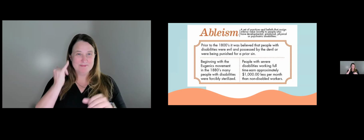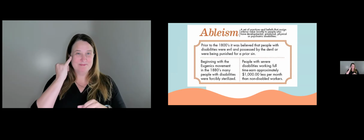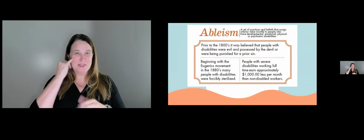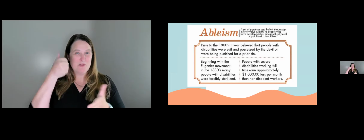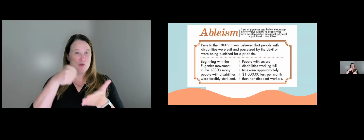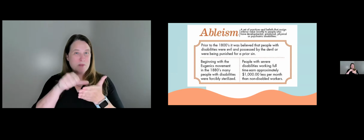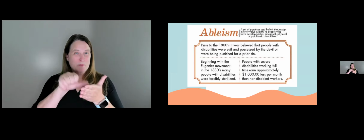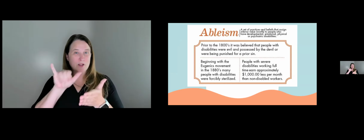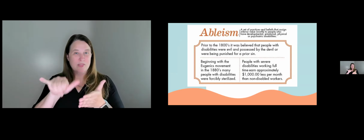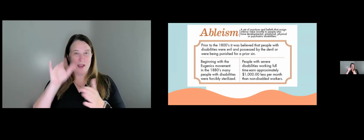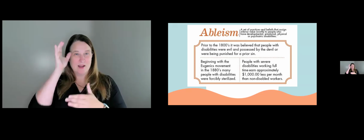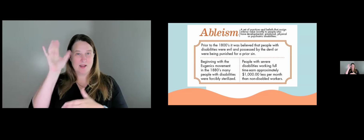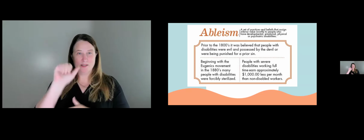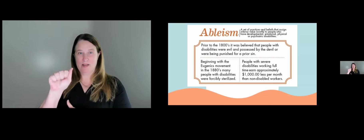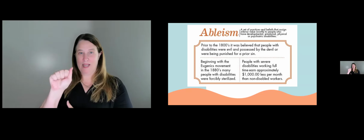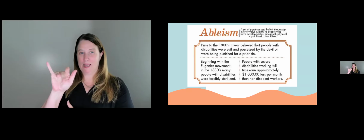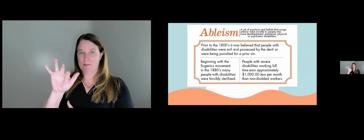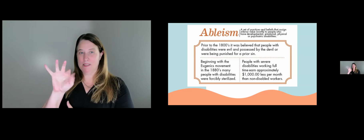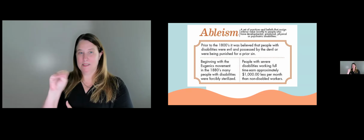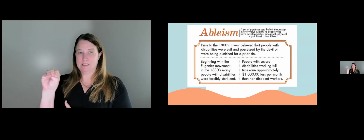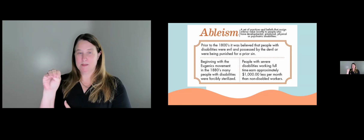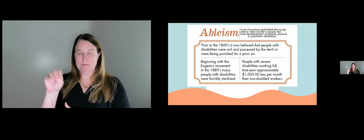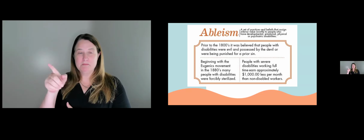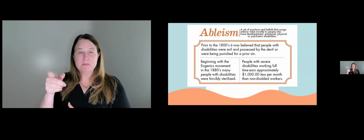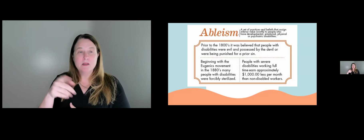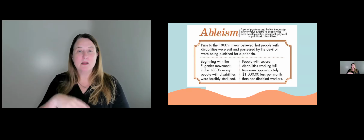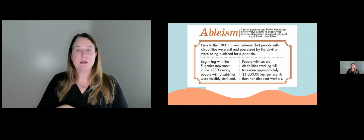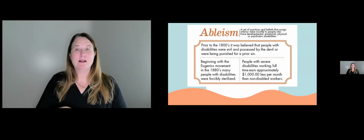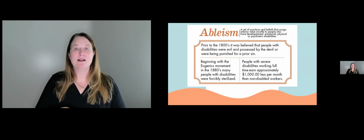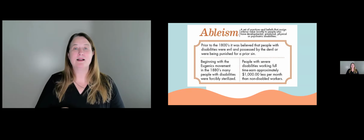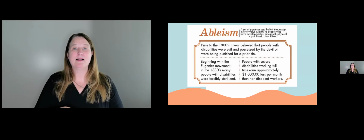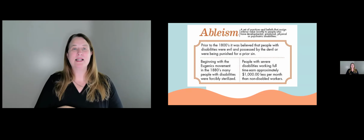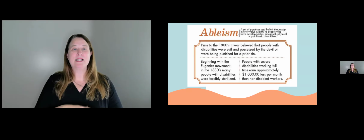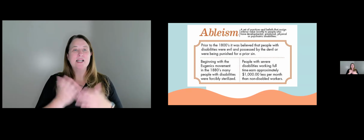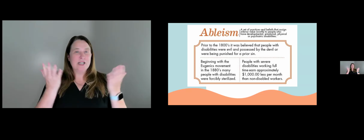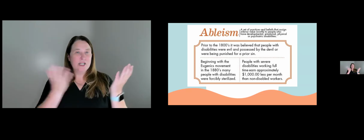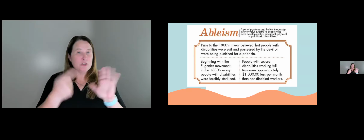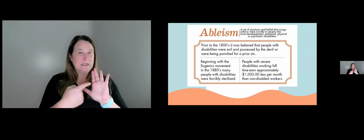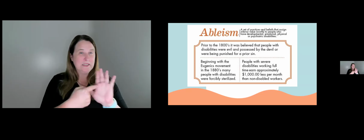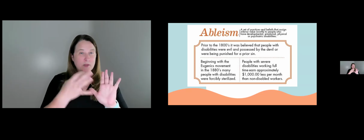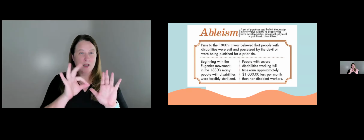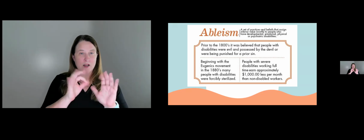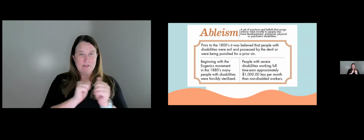So an example, well, let's talk about the ableism definition. You remember the concept of ableism.